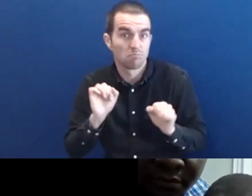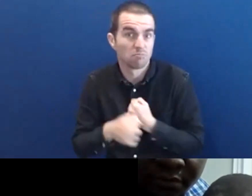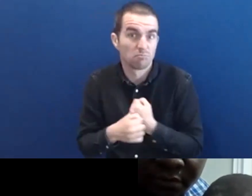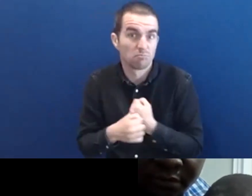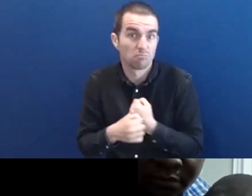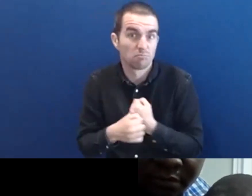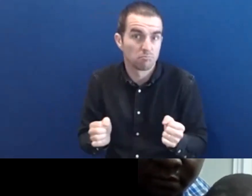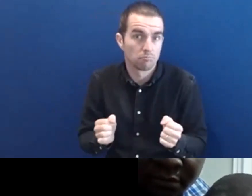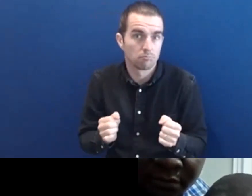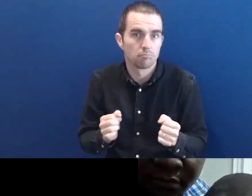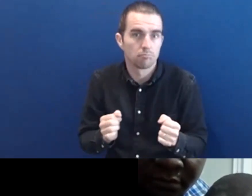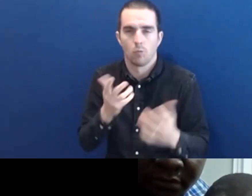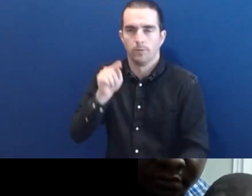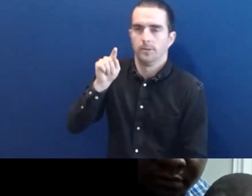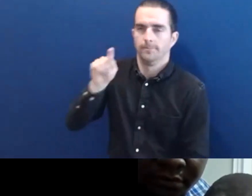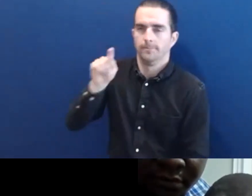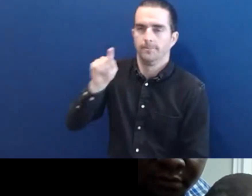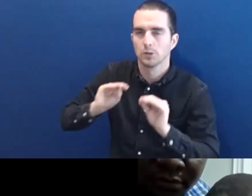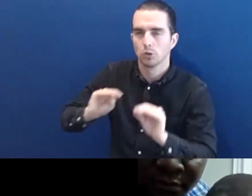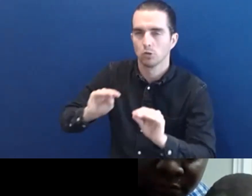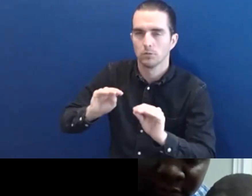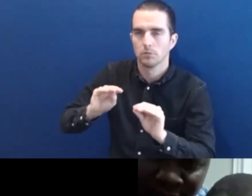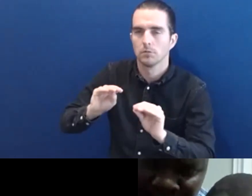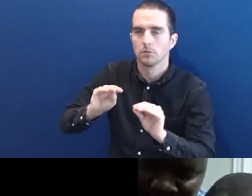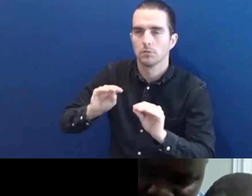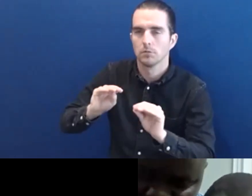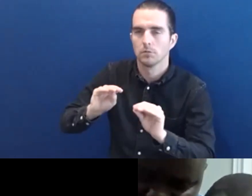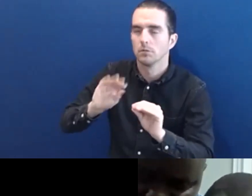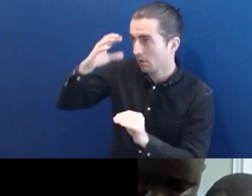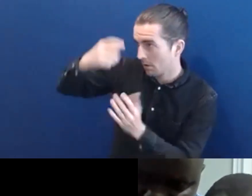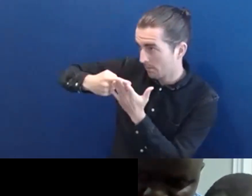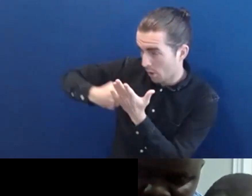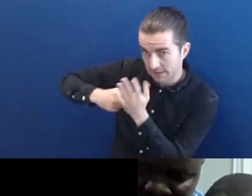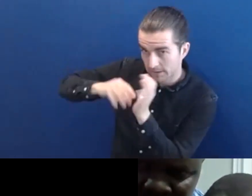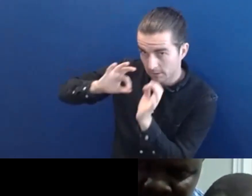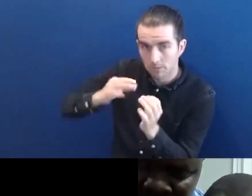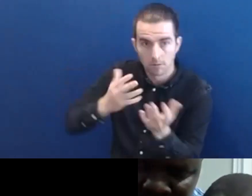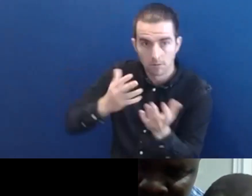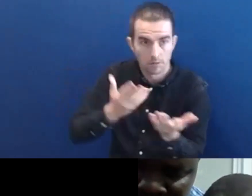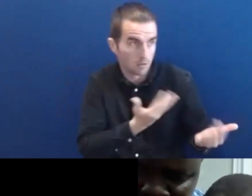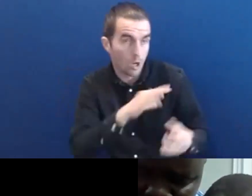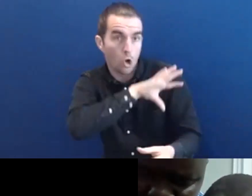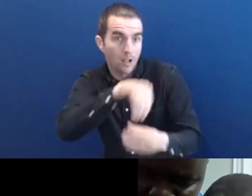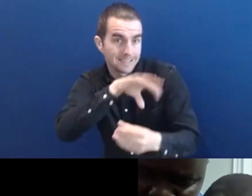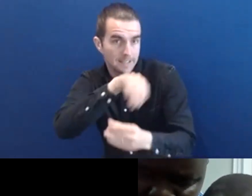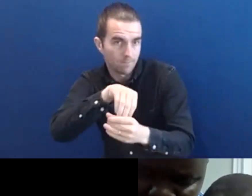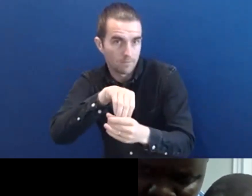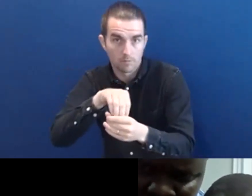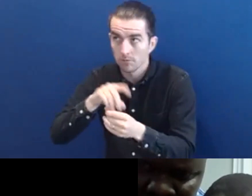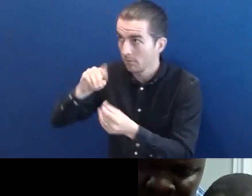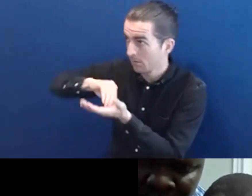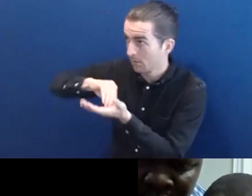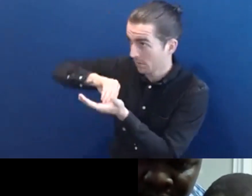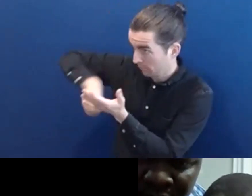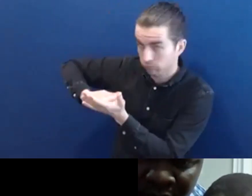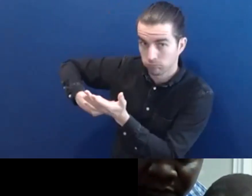policy is already signed, and we are going to disseminate across